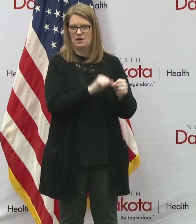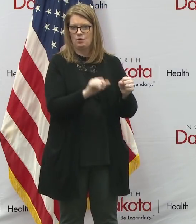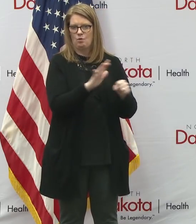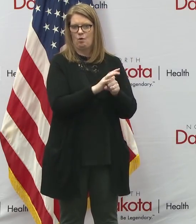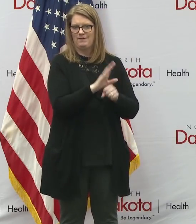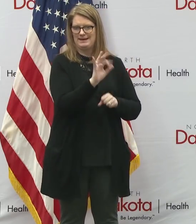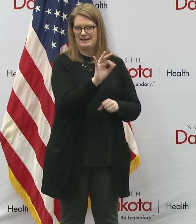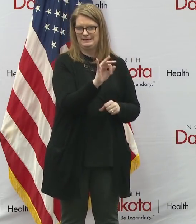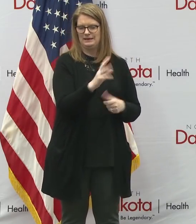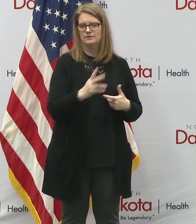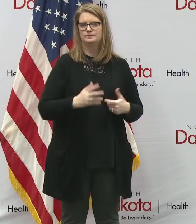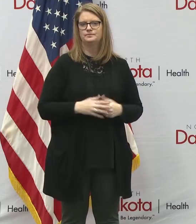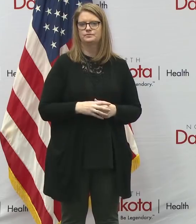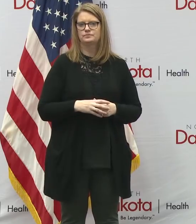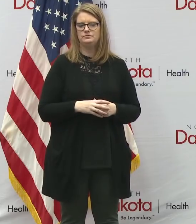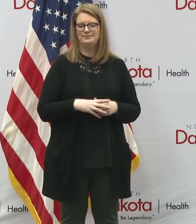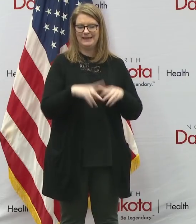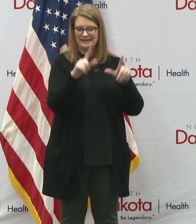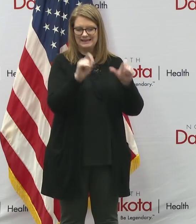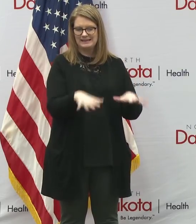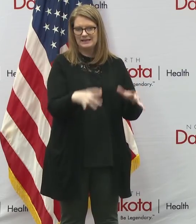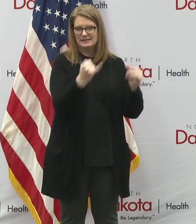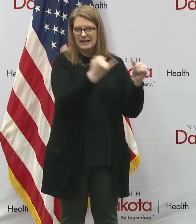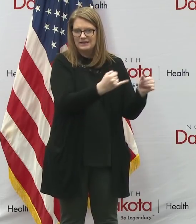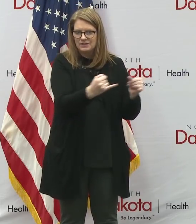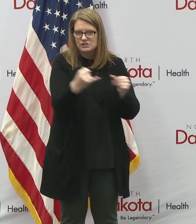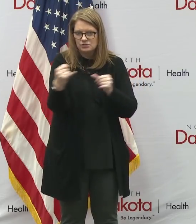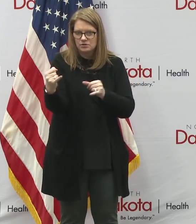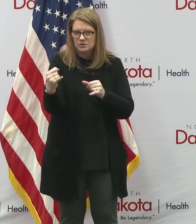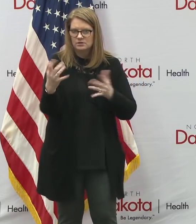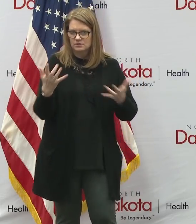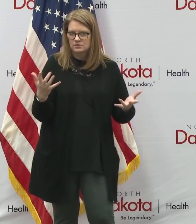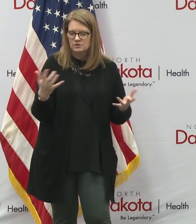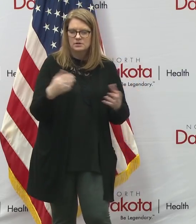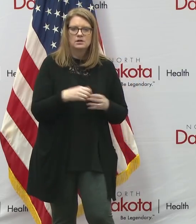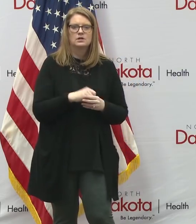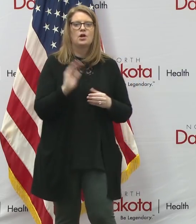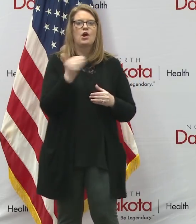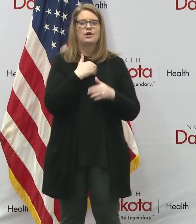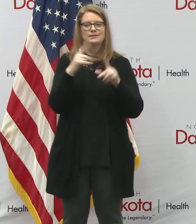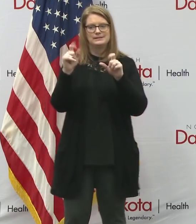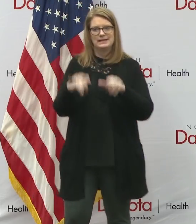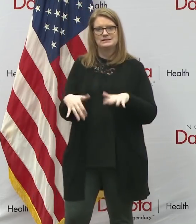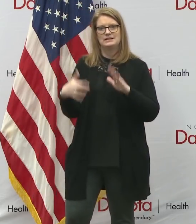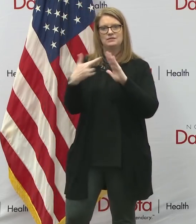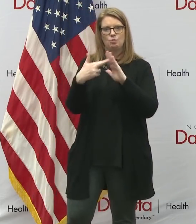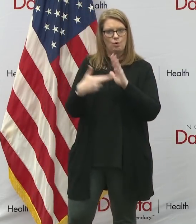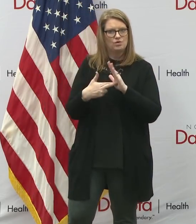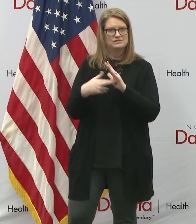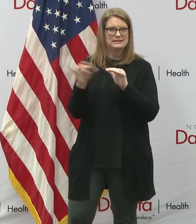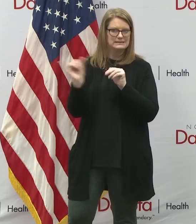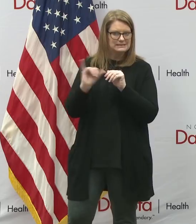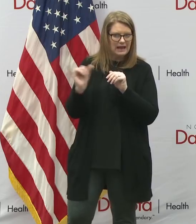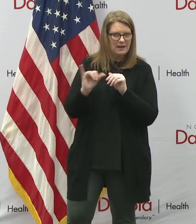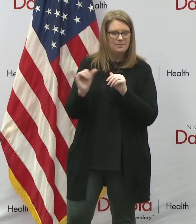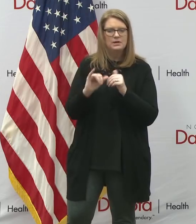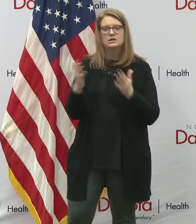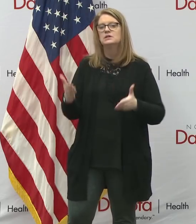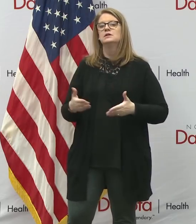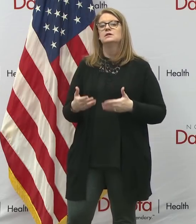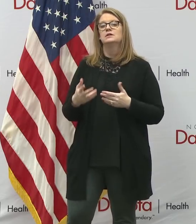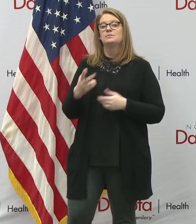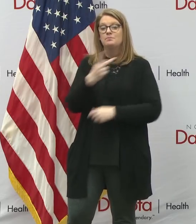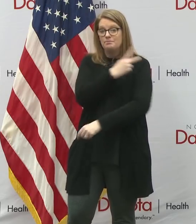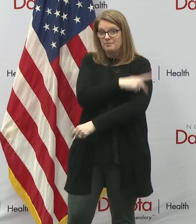and then test individuals that are accordingly. Our testing guidelines stay the same and suggest that patients who have